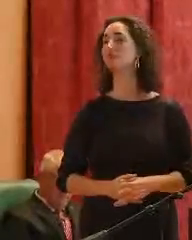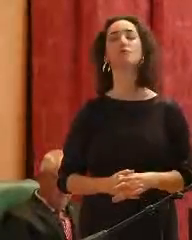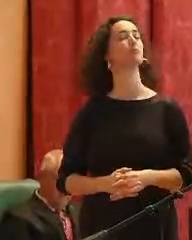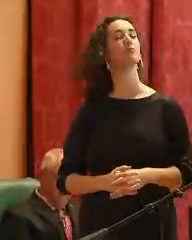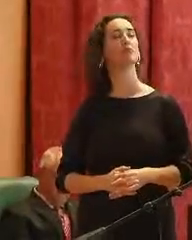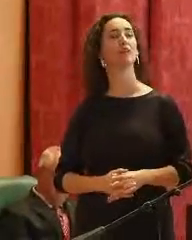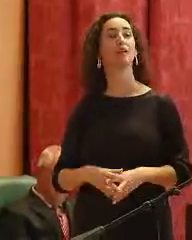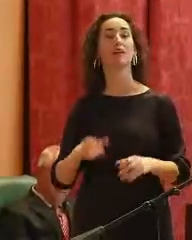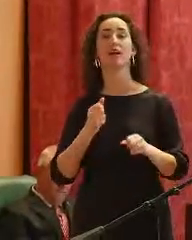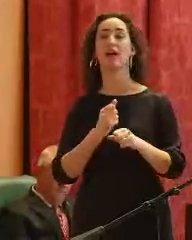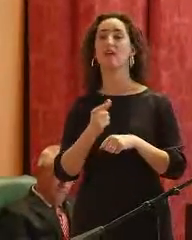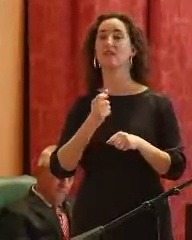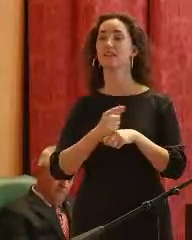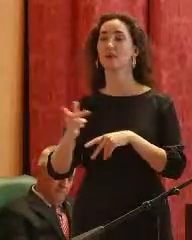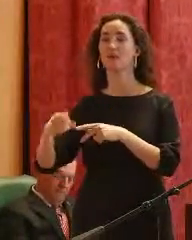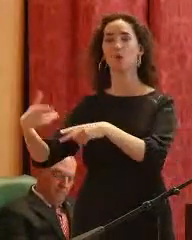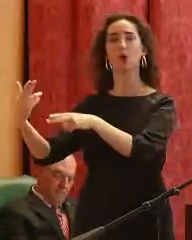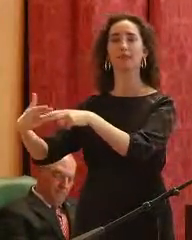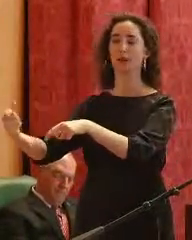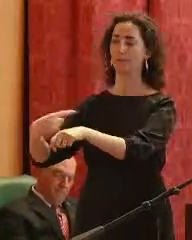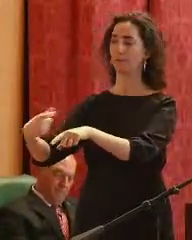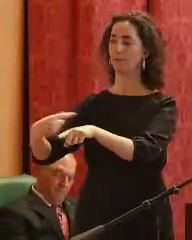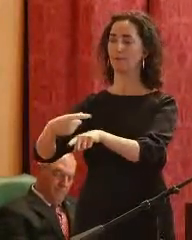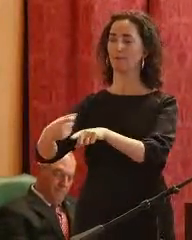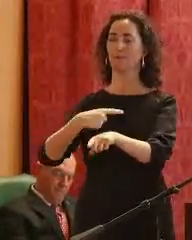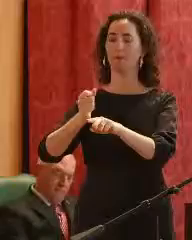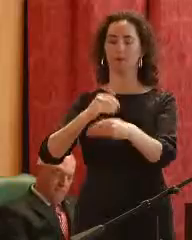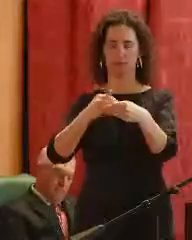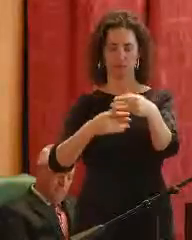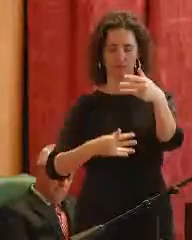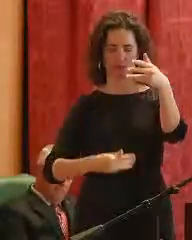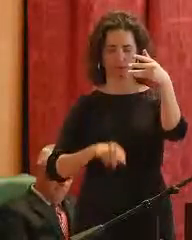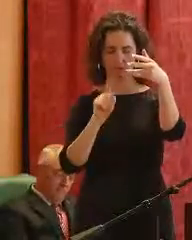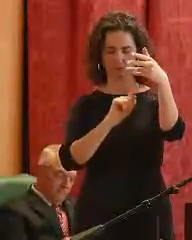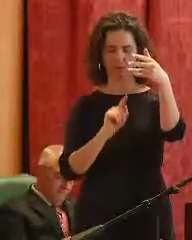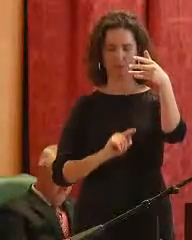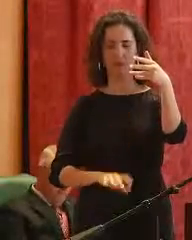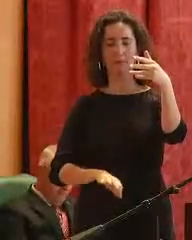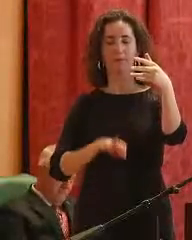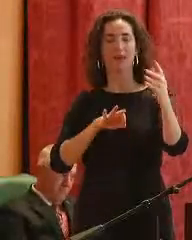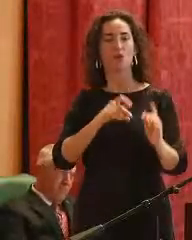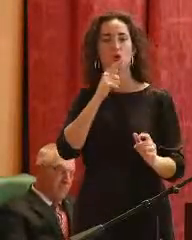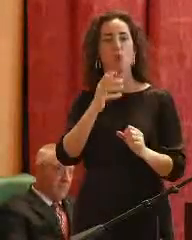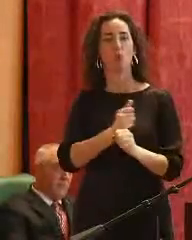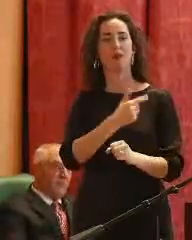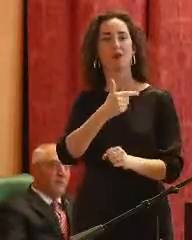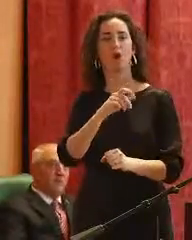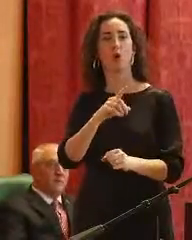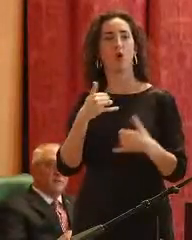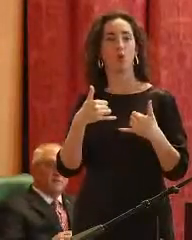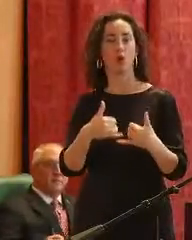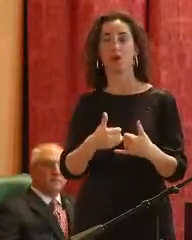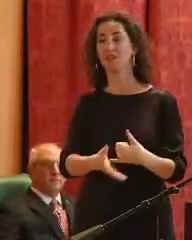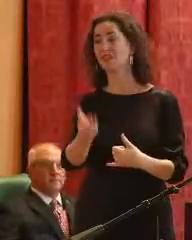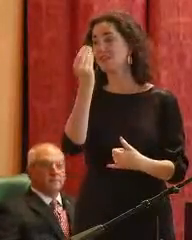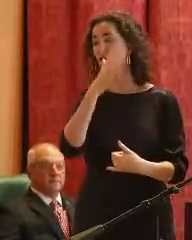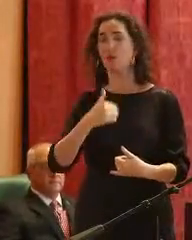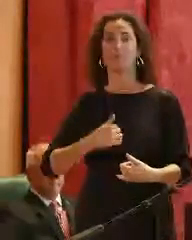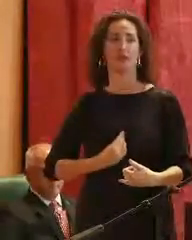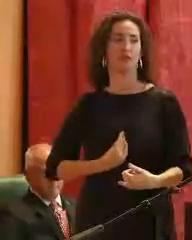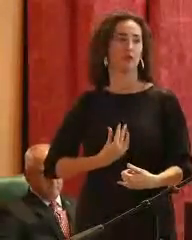through the nominations and the process of selecting the Gold Award winners, I'm overwhelmed with